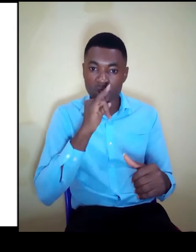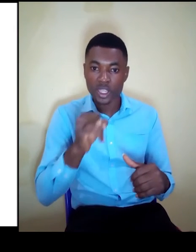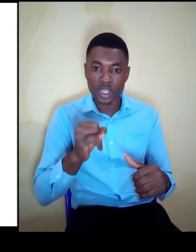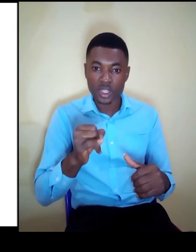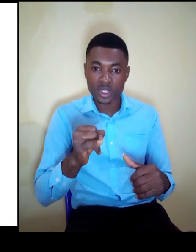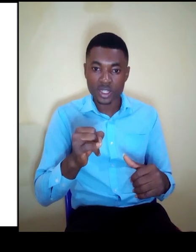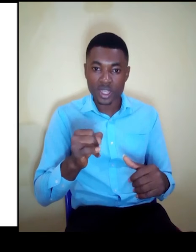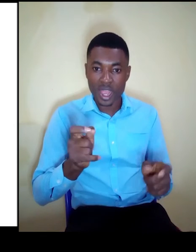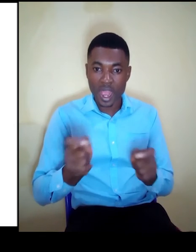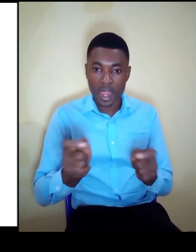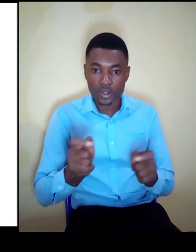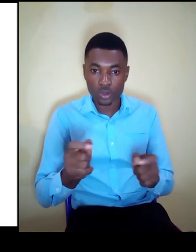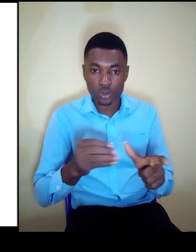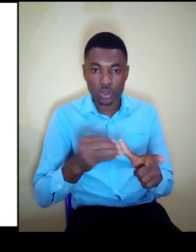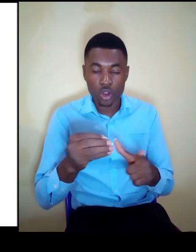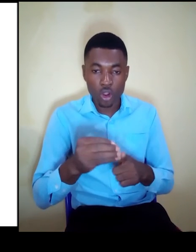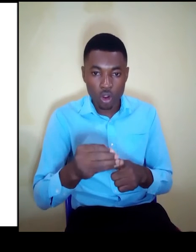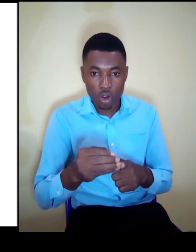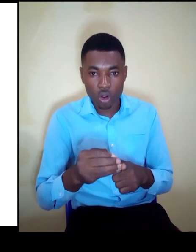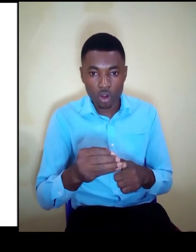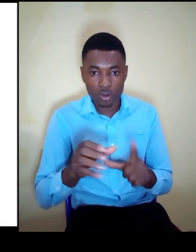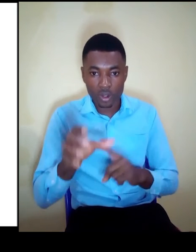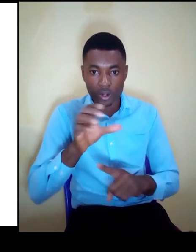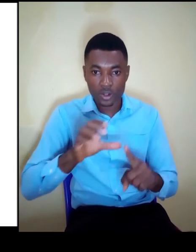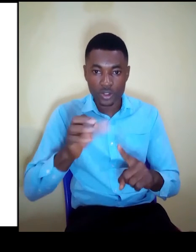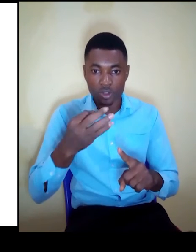or features of the object.